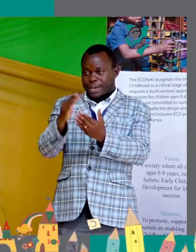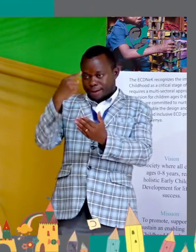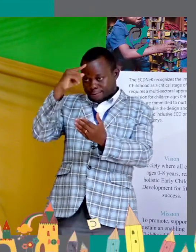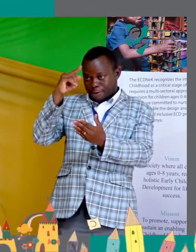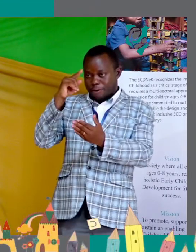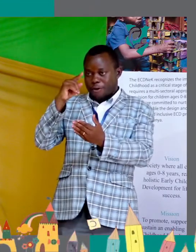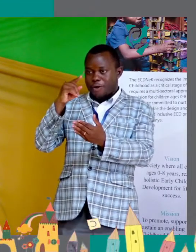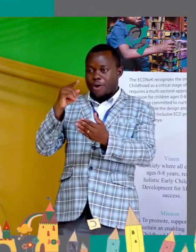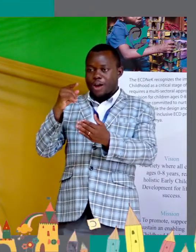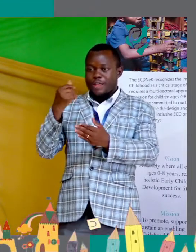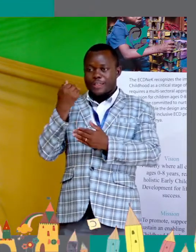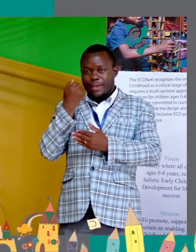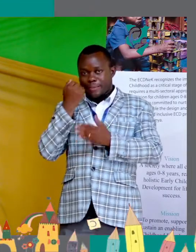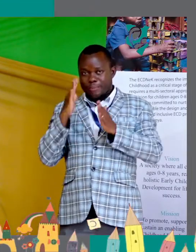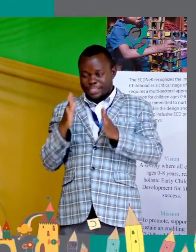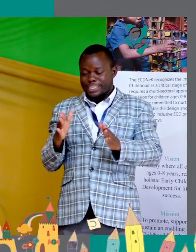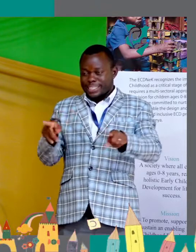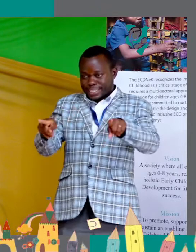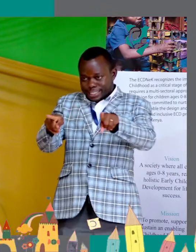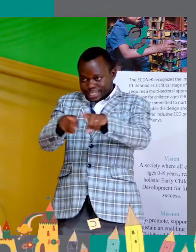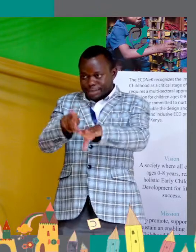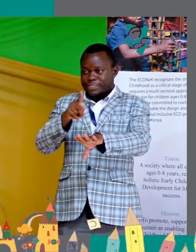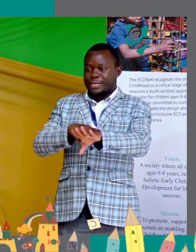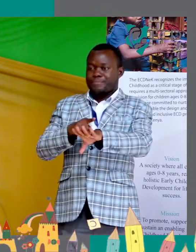COVID-19 patients, and at the same time,